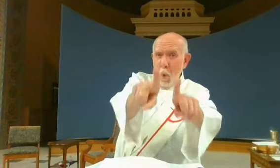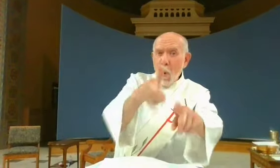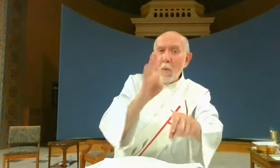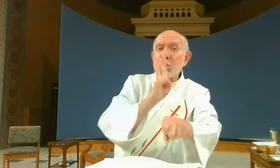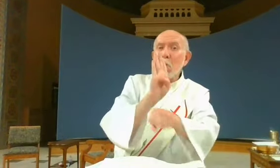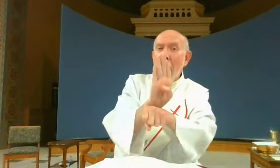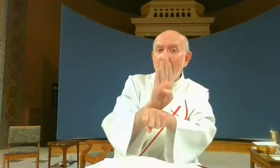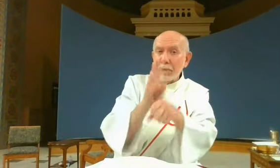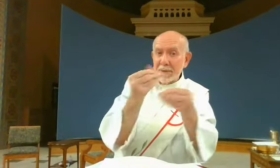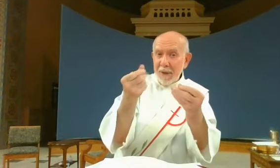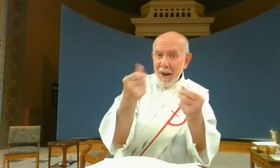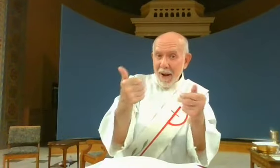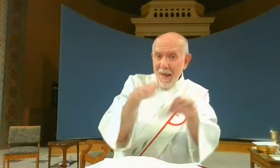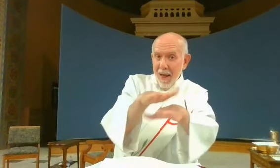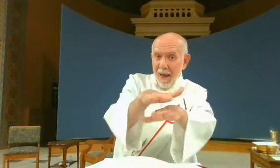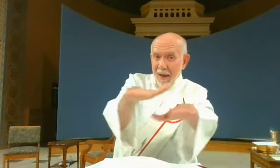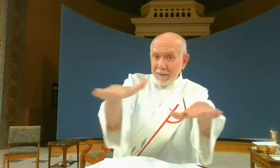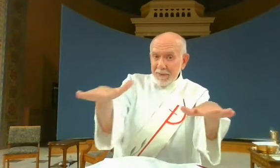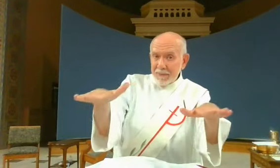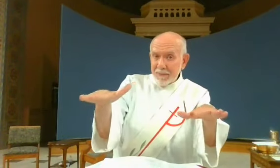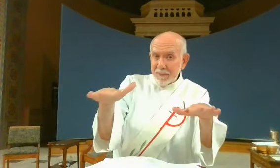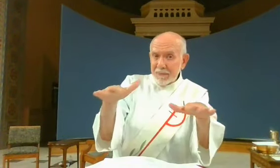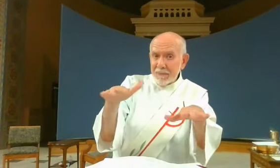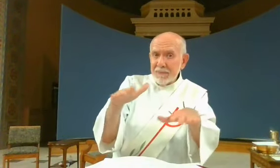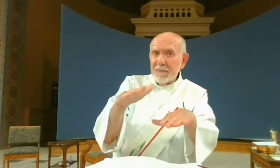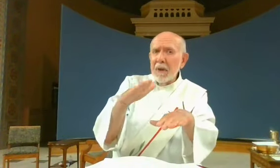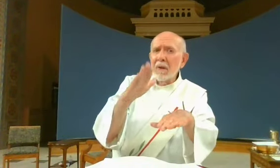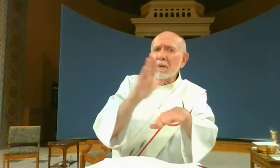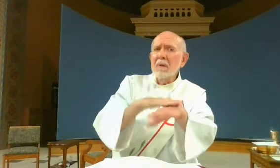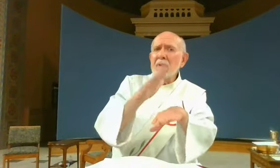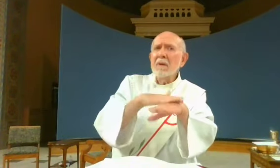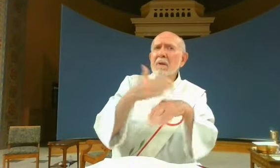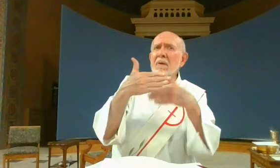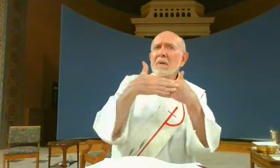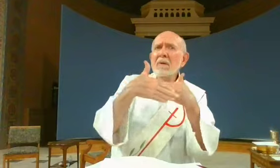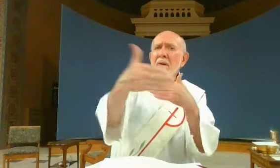the people of Israel, because it was time to go to the promised land.